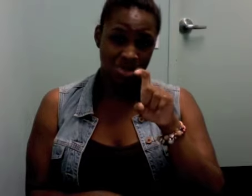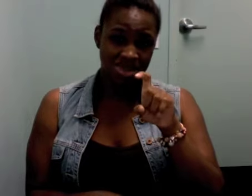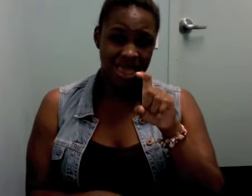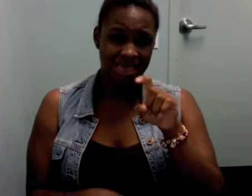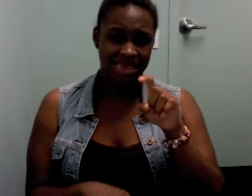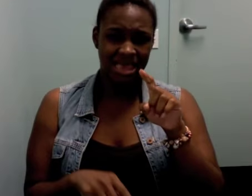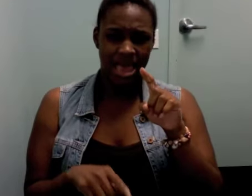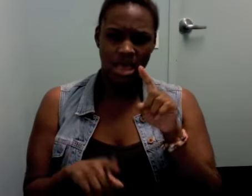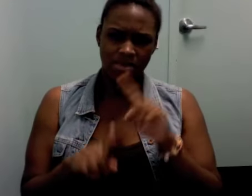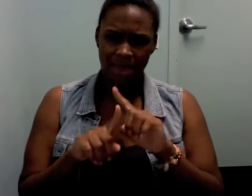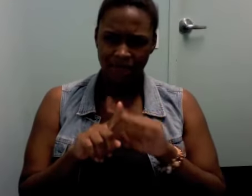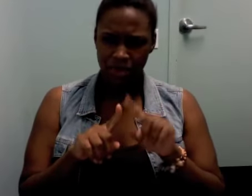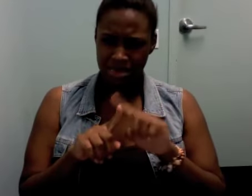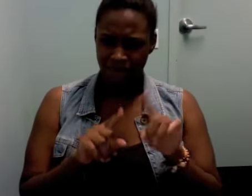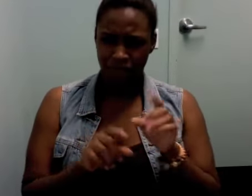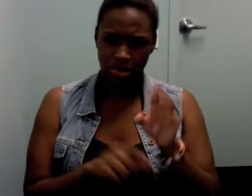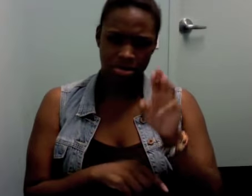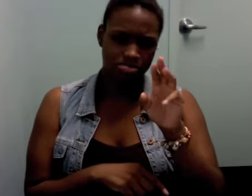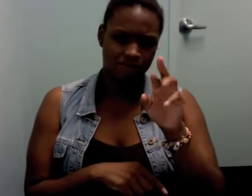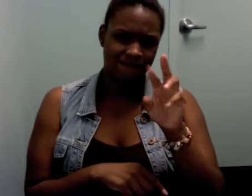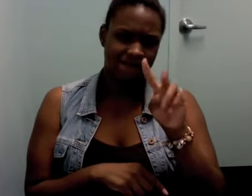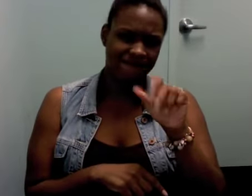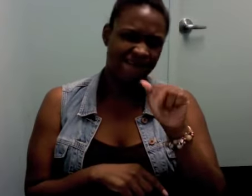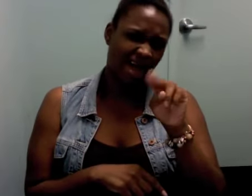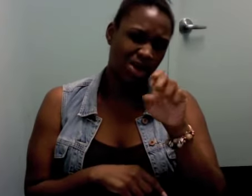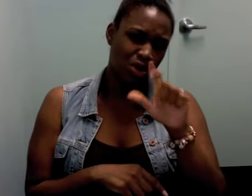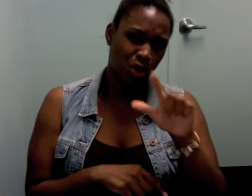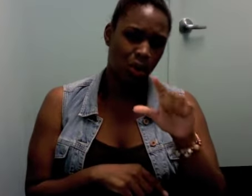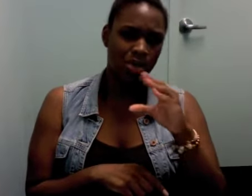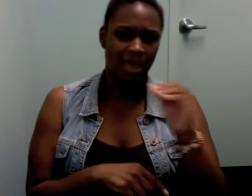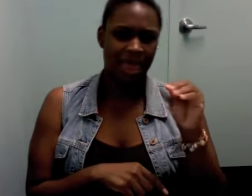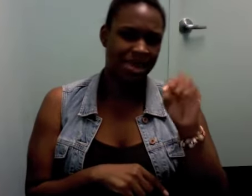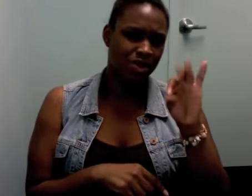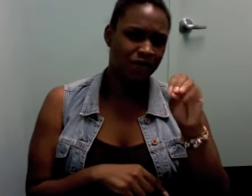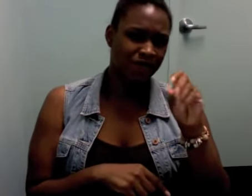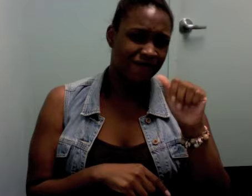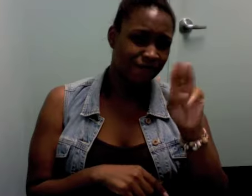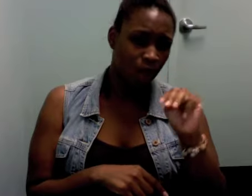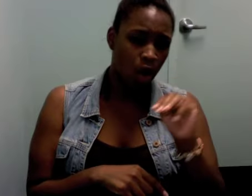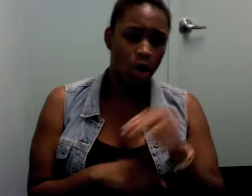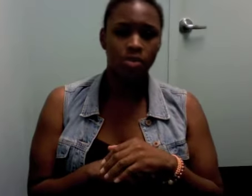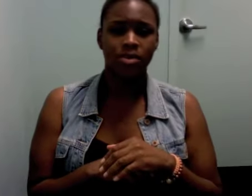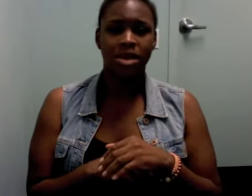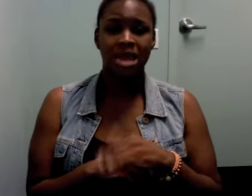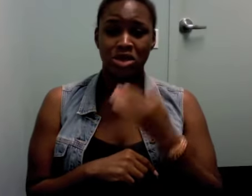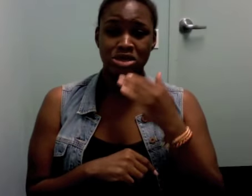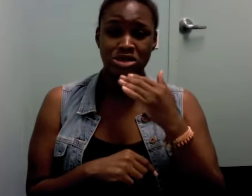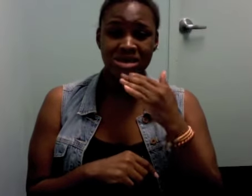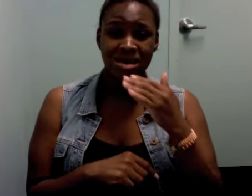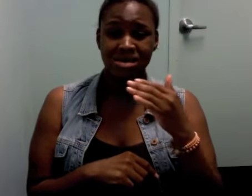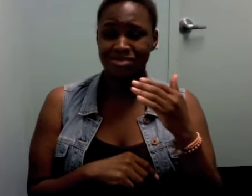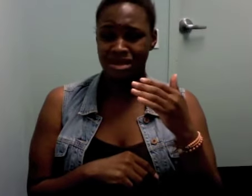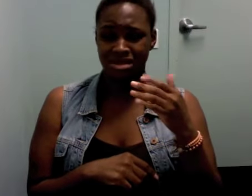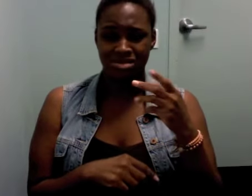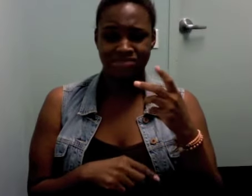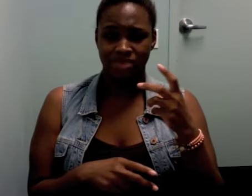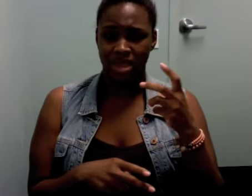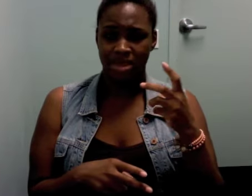vinyl, several different layers, and it's just bomb proof. You can bounce it off rocks and drop it, and it's real